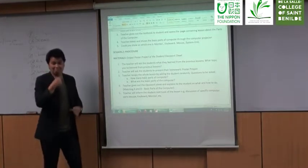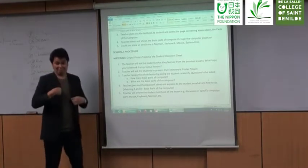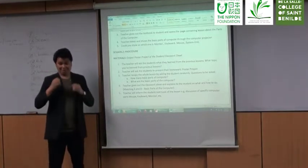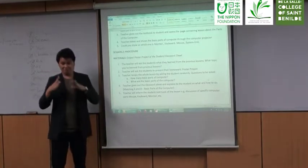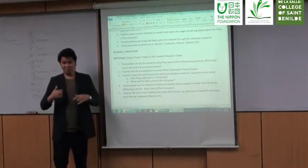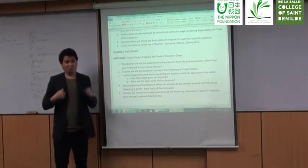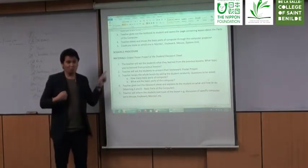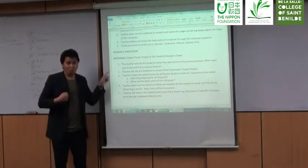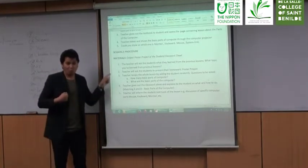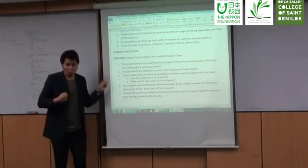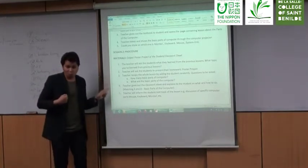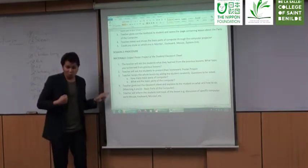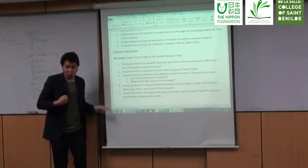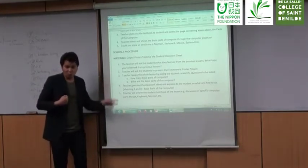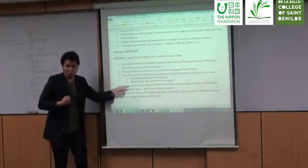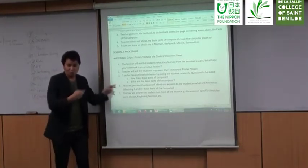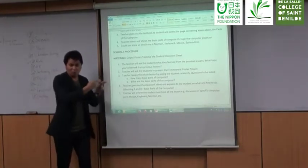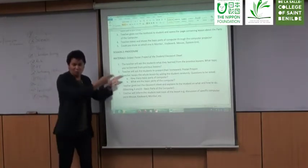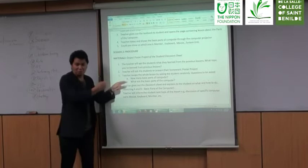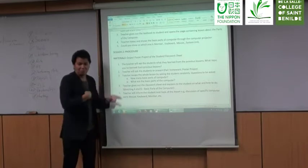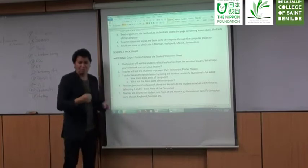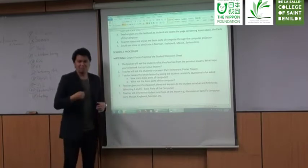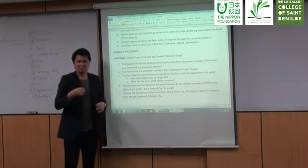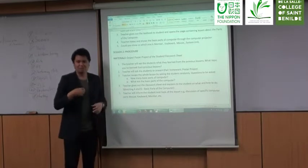able to Not in the show.